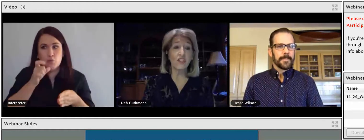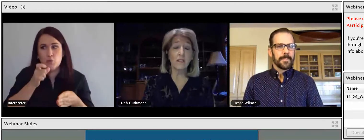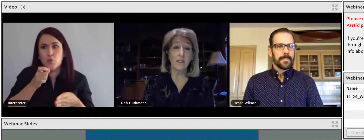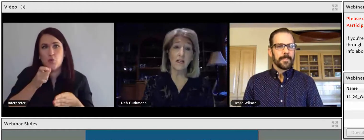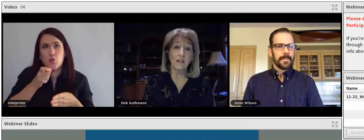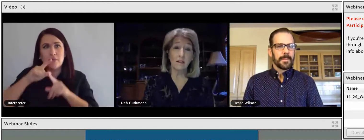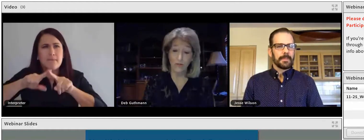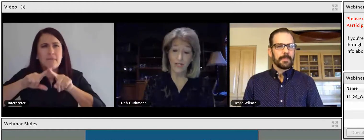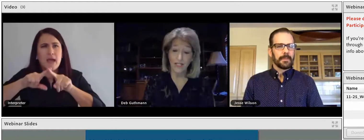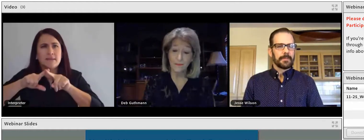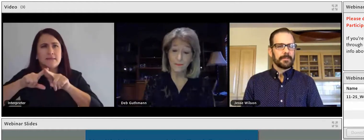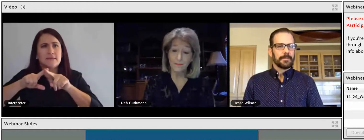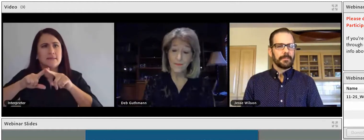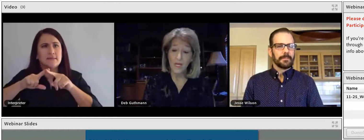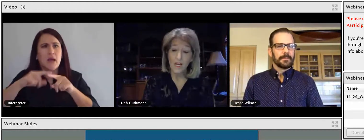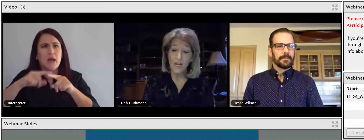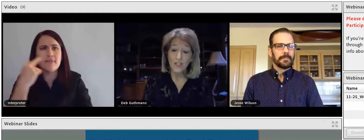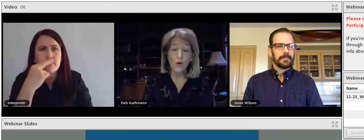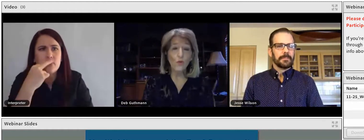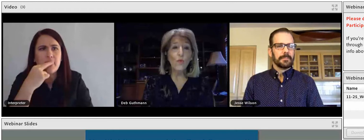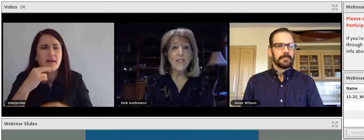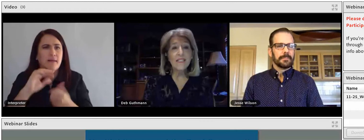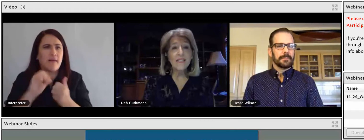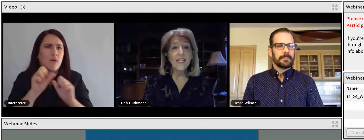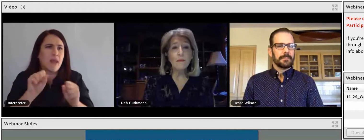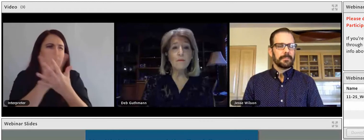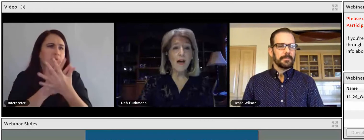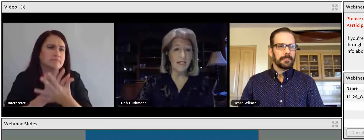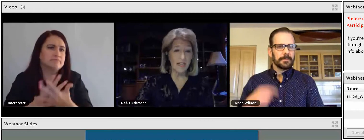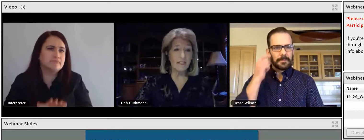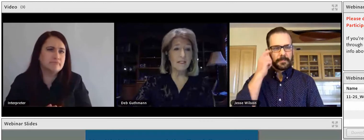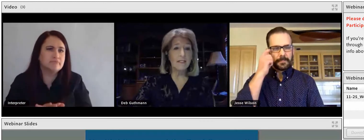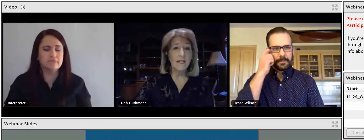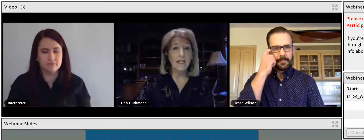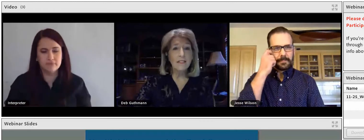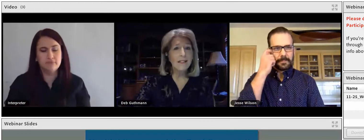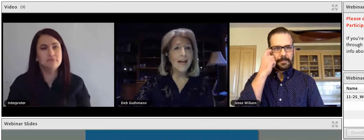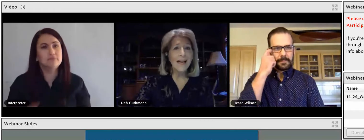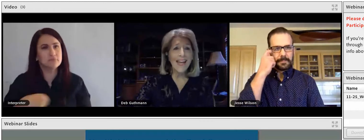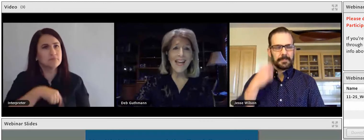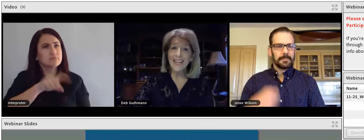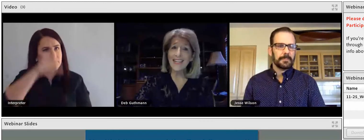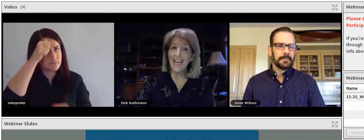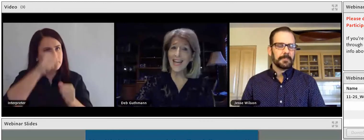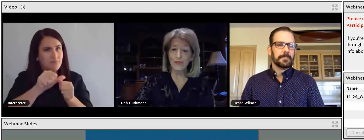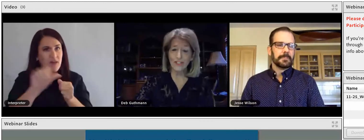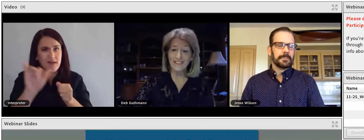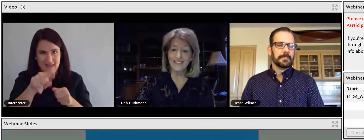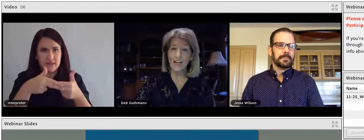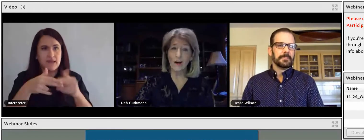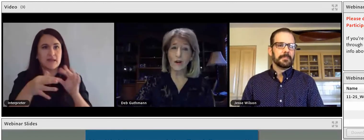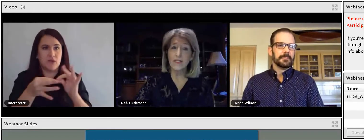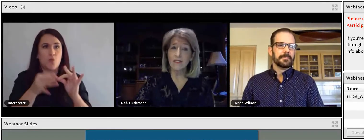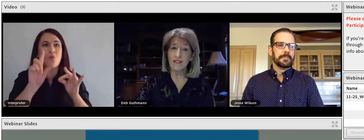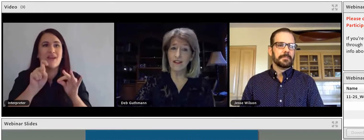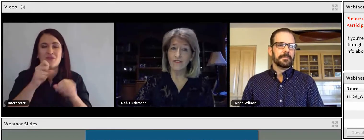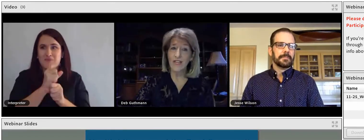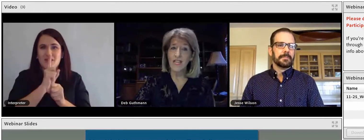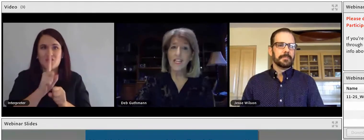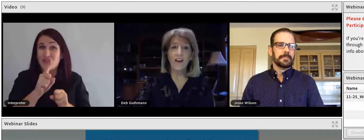dependent just on lip reading. So we need to keep in mind, as it says on the slide, adding captions is not